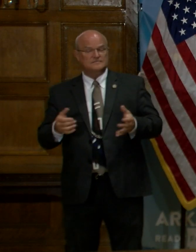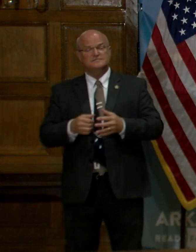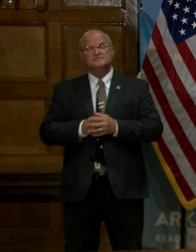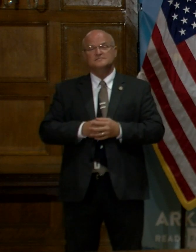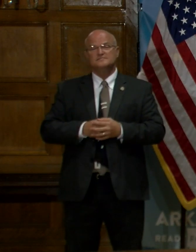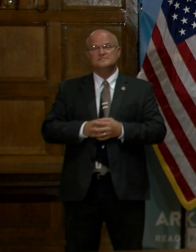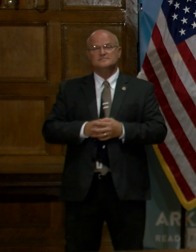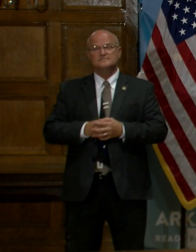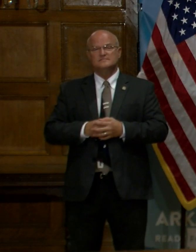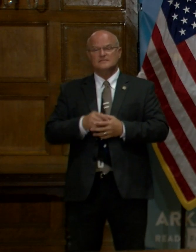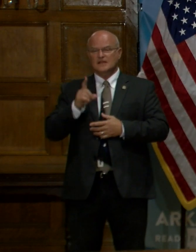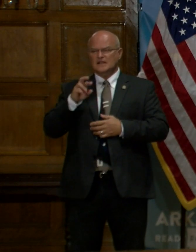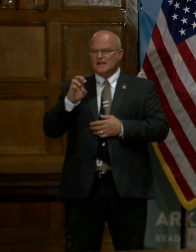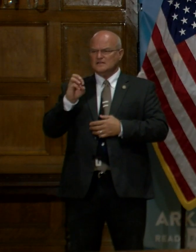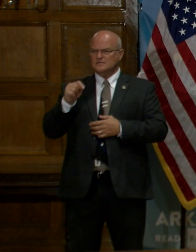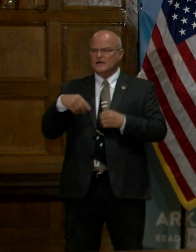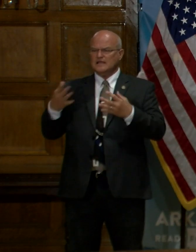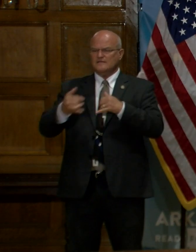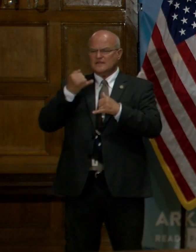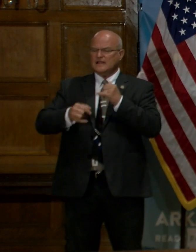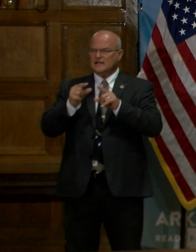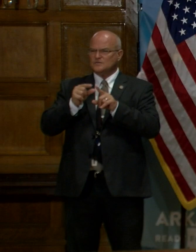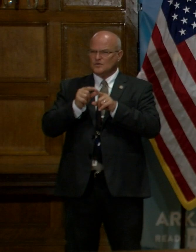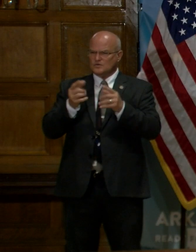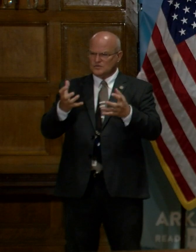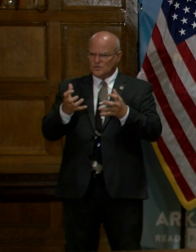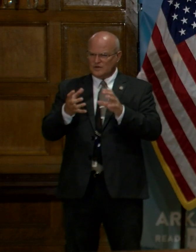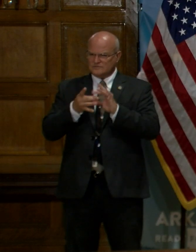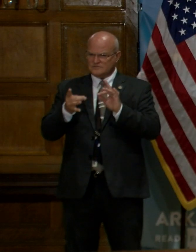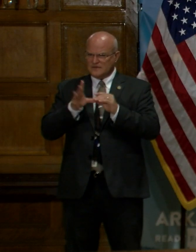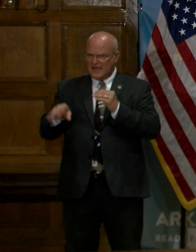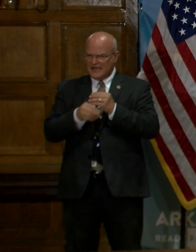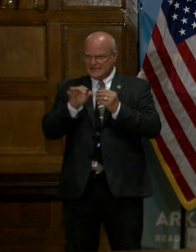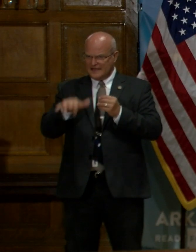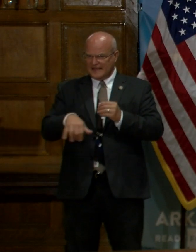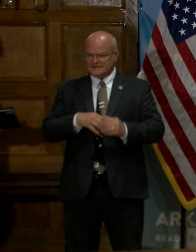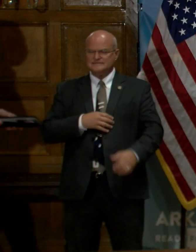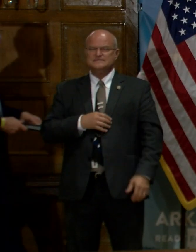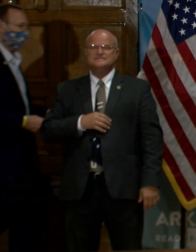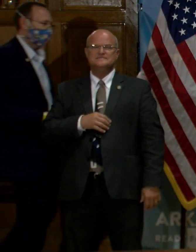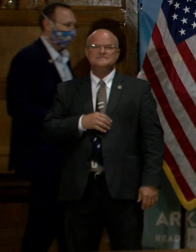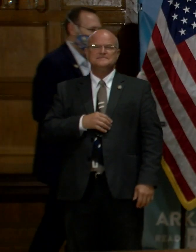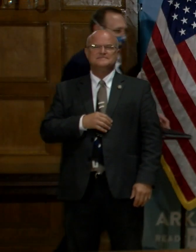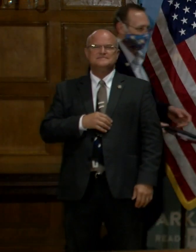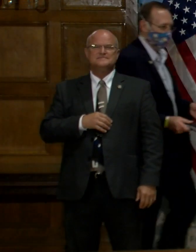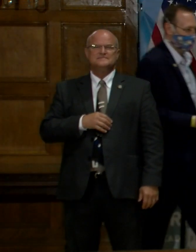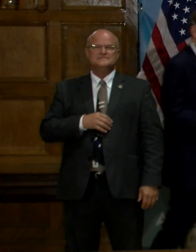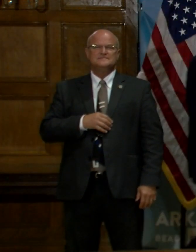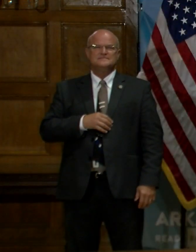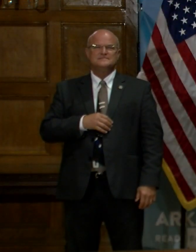health benefit. Dr. Smith, I'll give you the last word if you want to add to that.